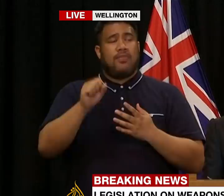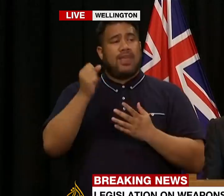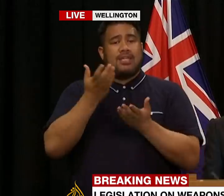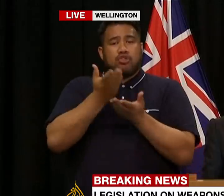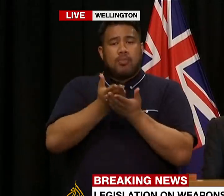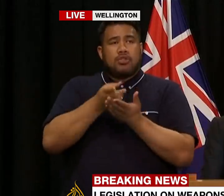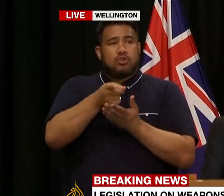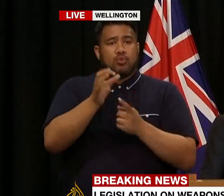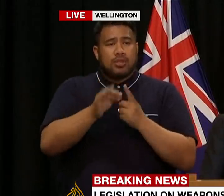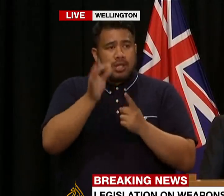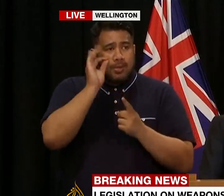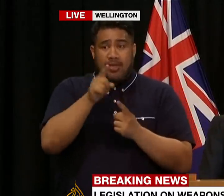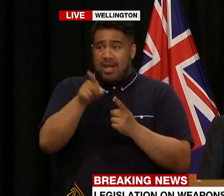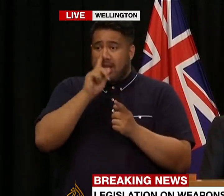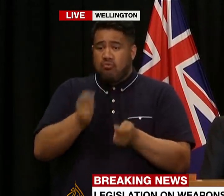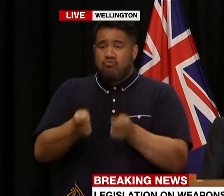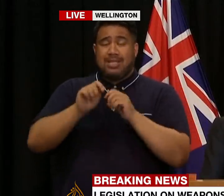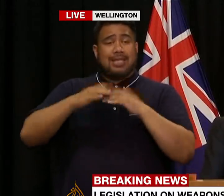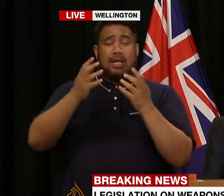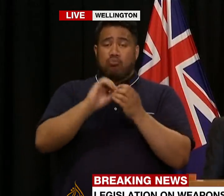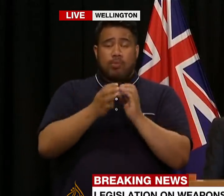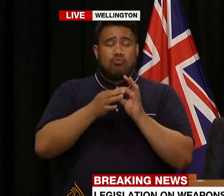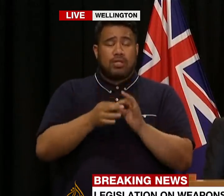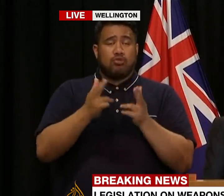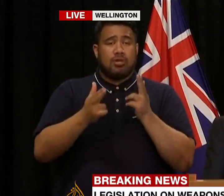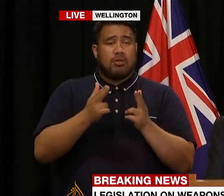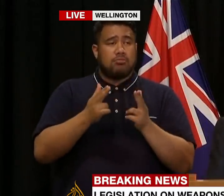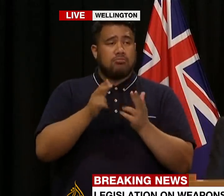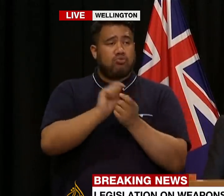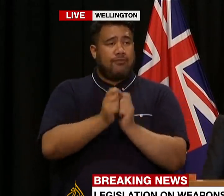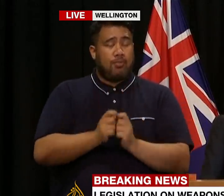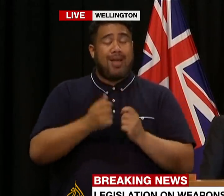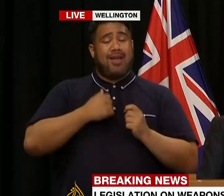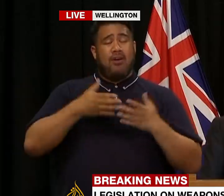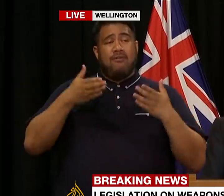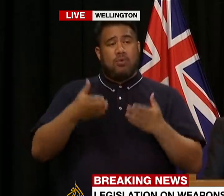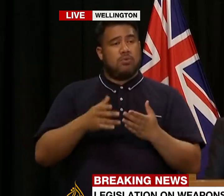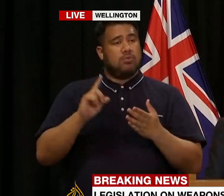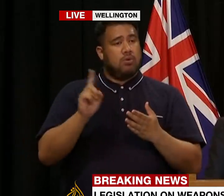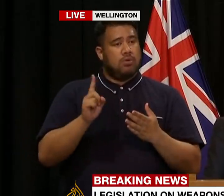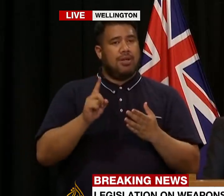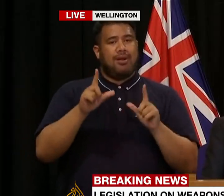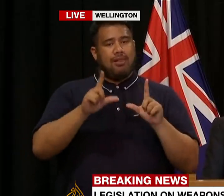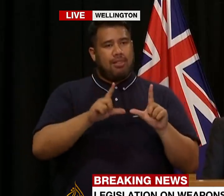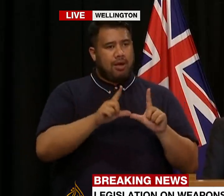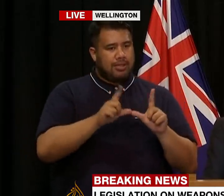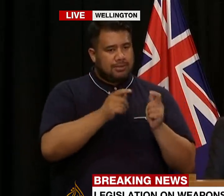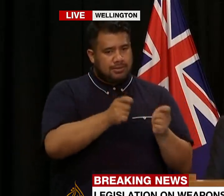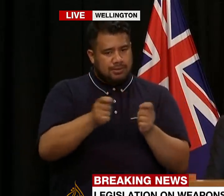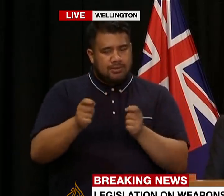any issue that they choose over the period of gun reform. As I've said, though, our focus really is around issues of